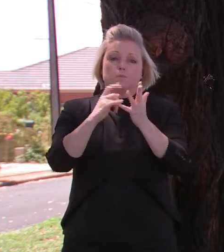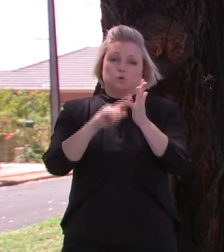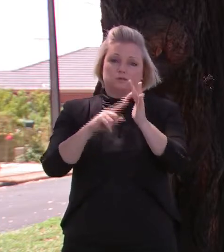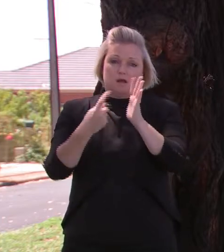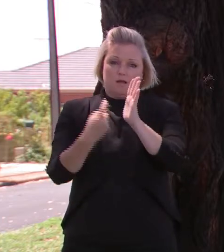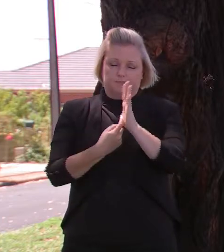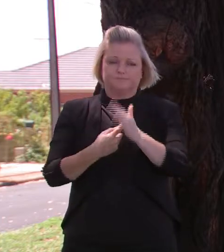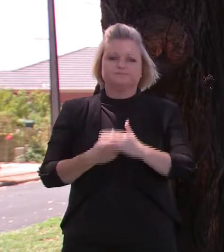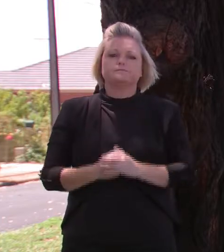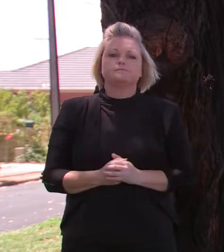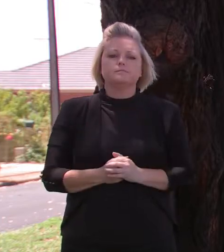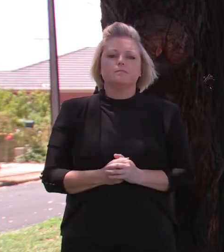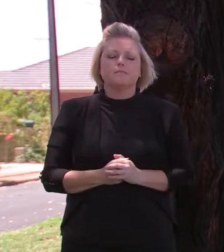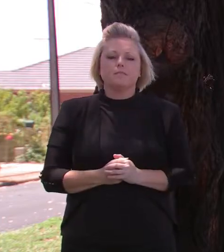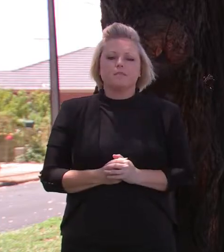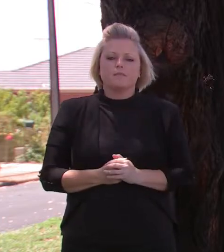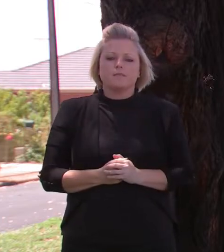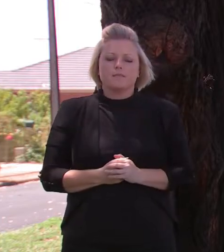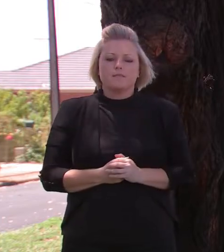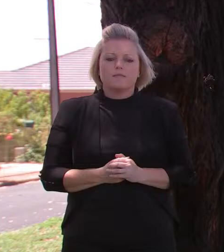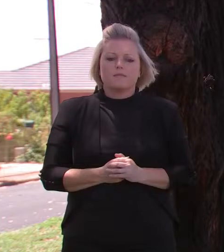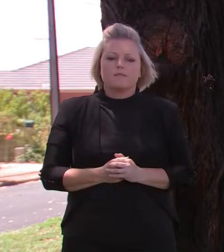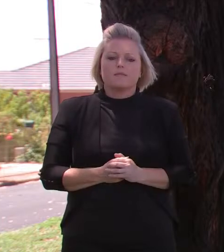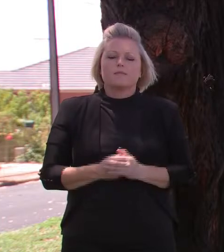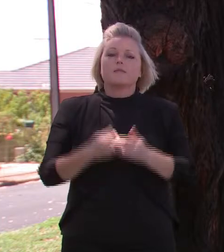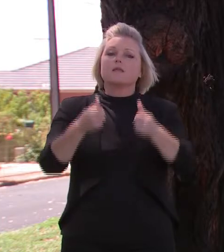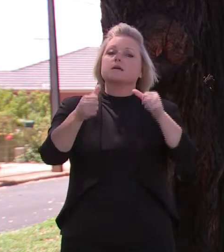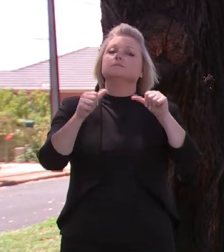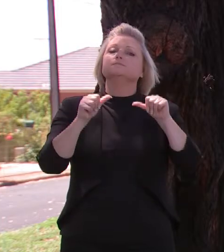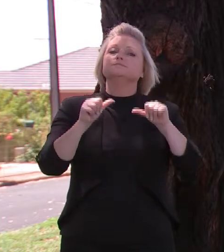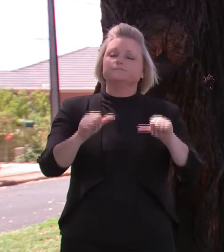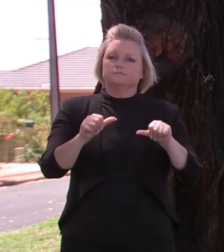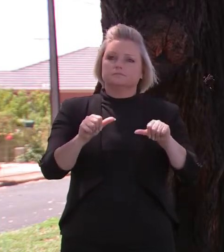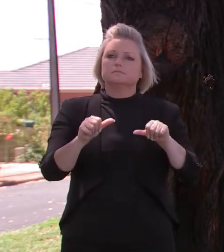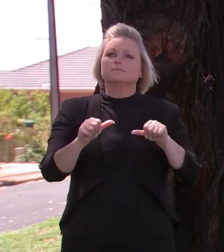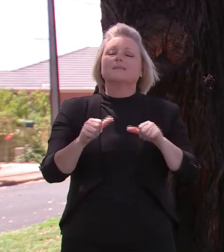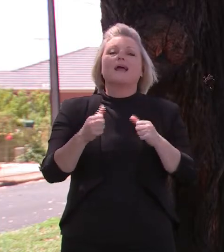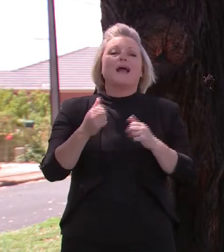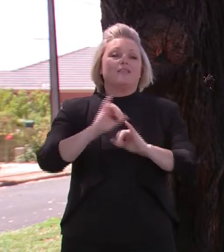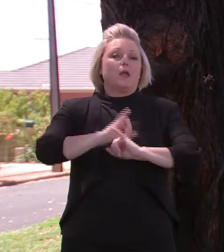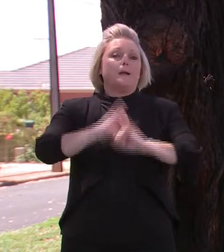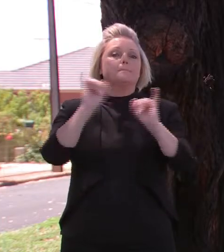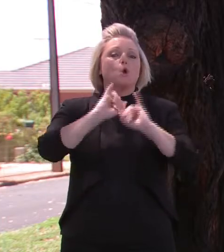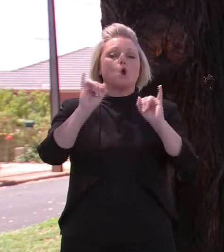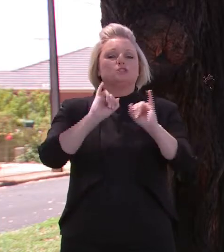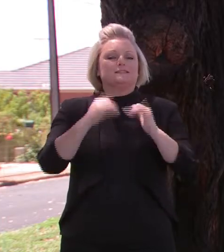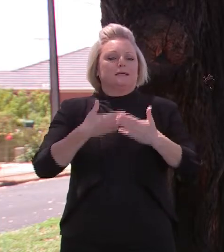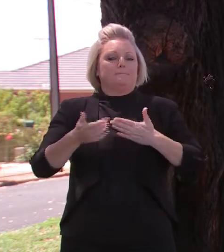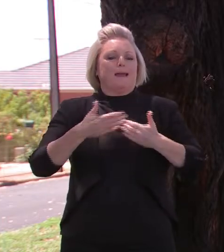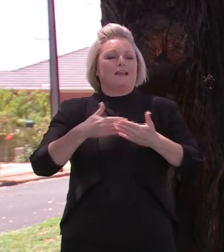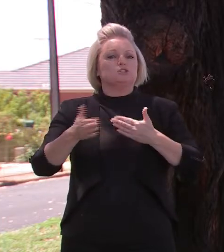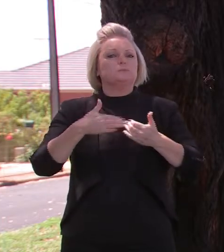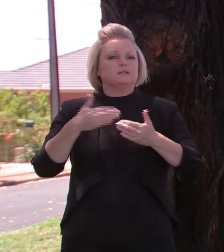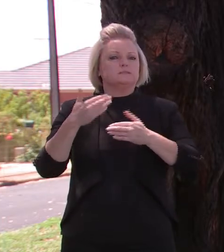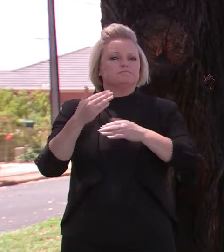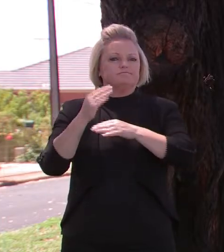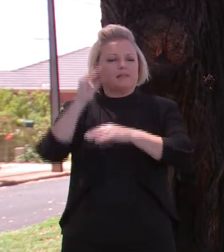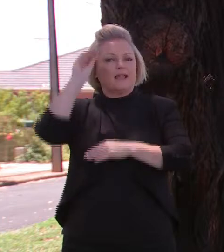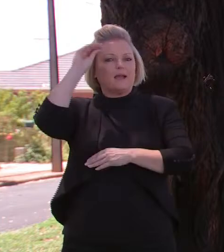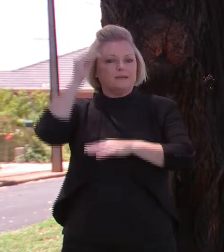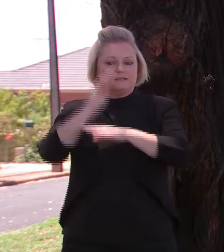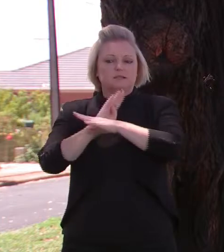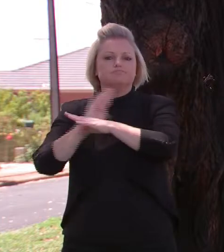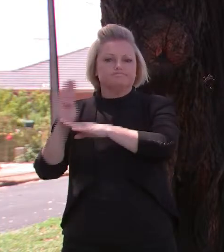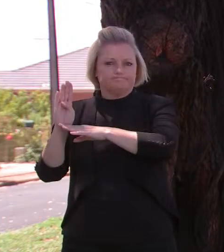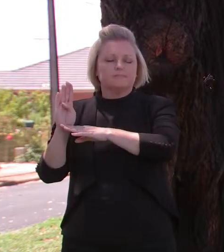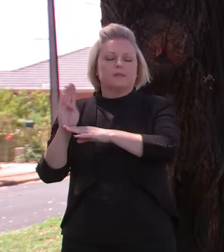support into that area. We also held an out-of-session meeting of the Emergency Management Council this morning, which I chaired, to look